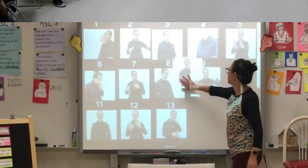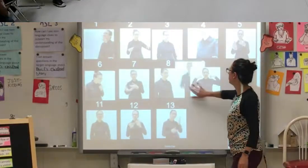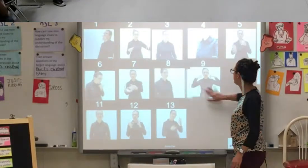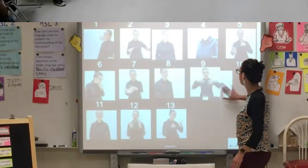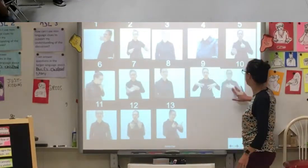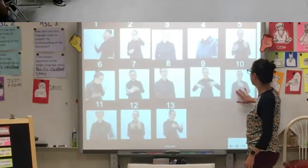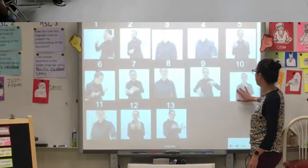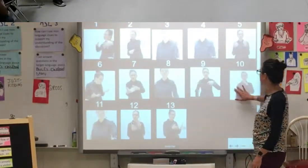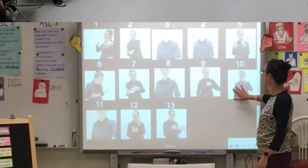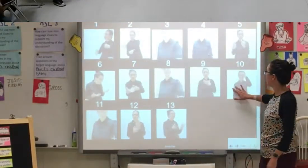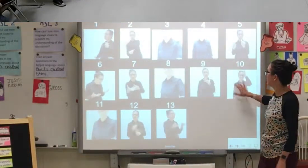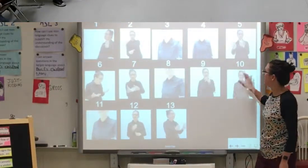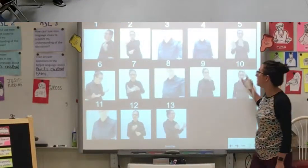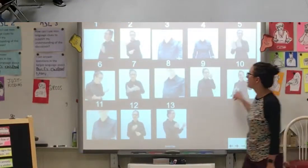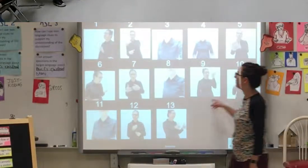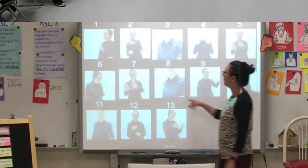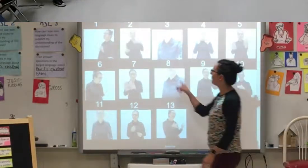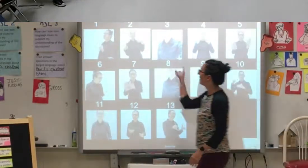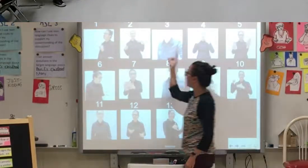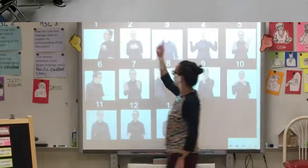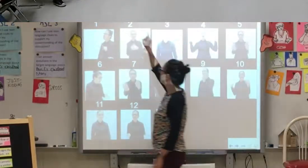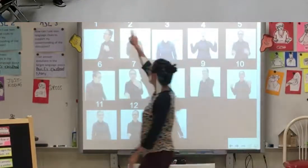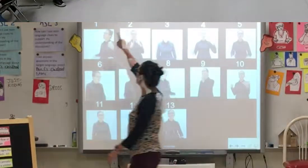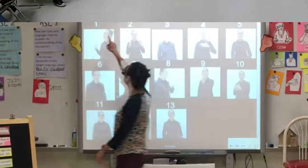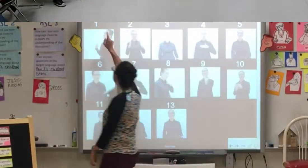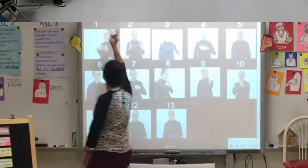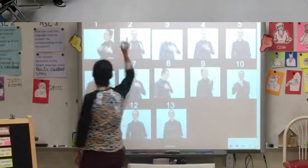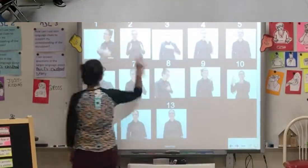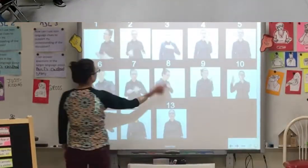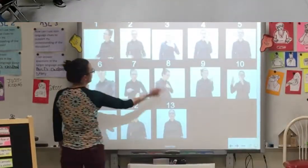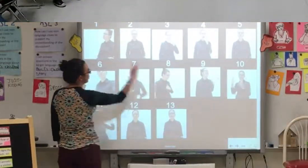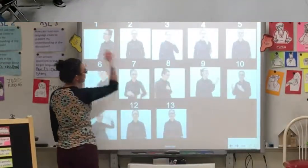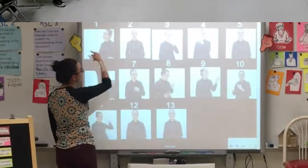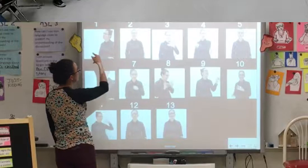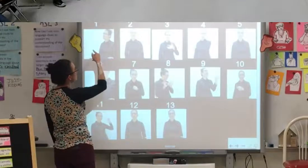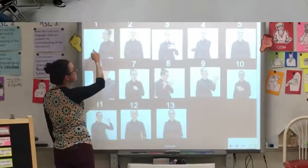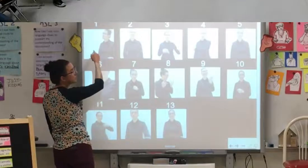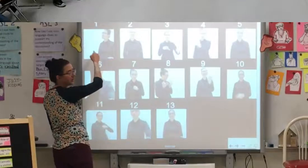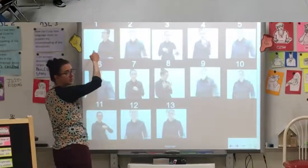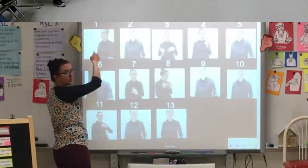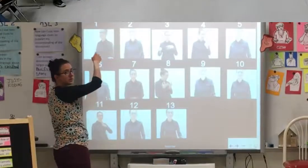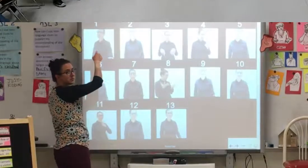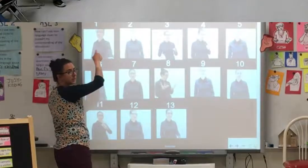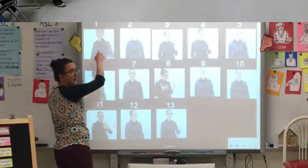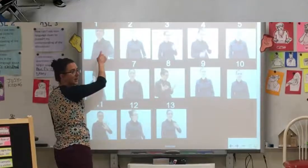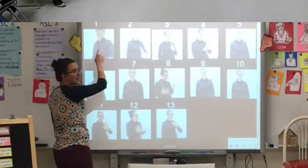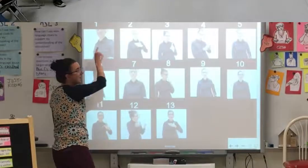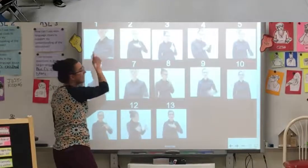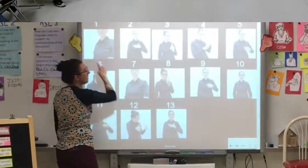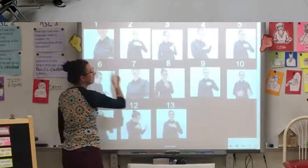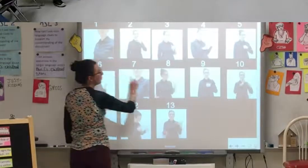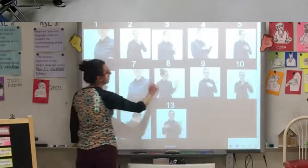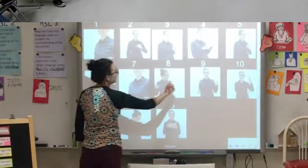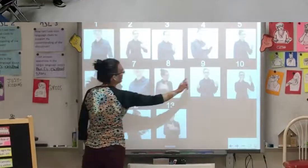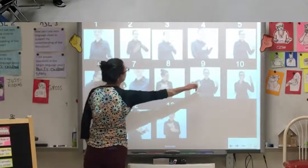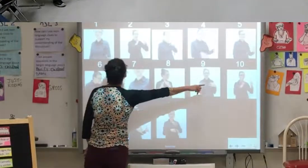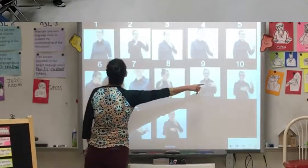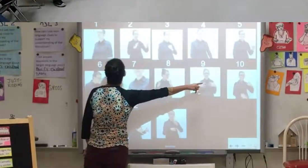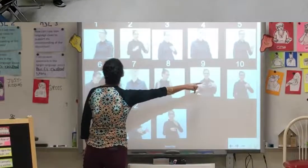to where it needs to go. So if you figure out which one's number one, move it to the number one spot, and then put the one that's in